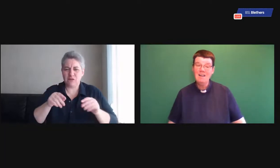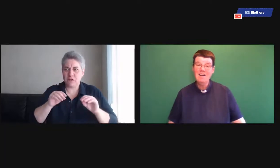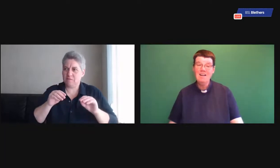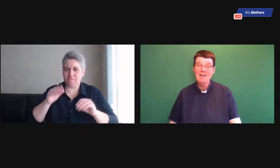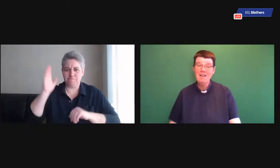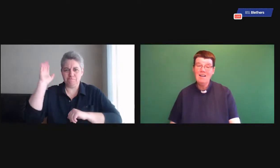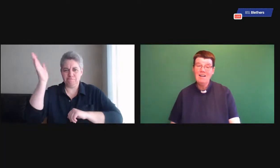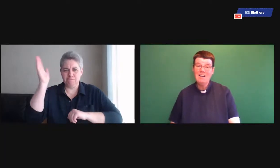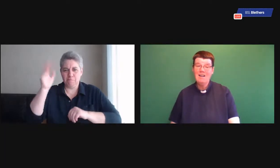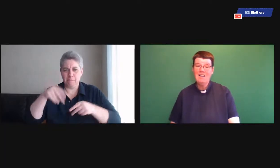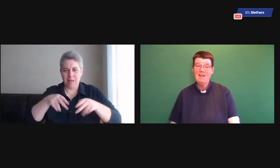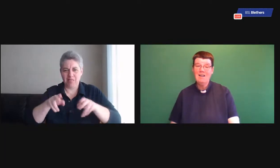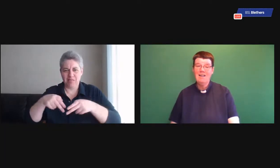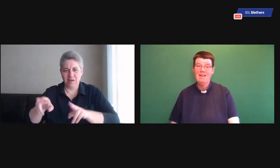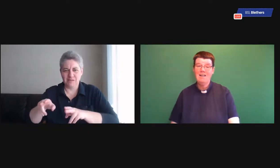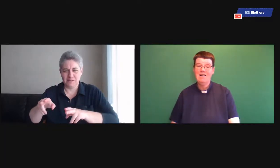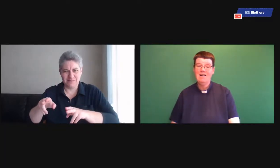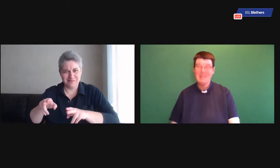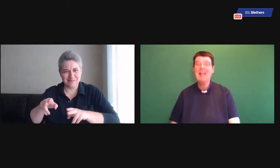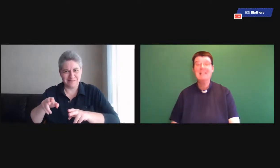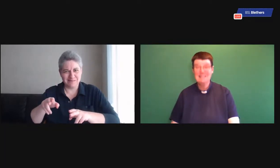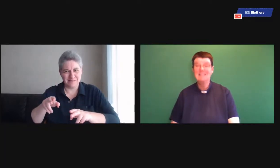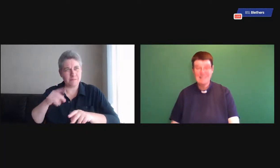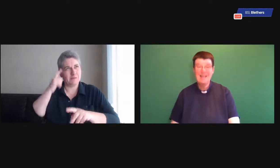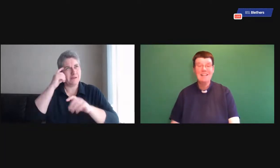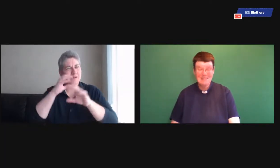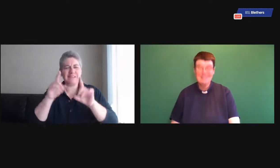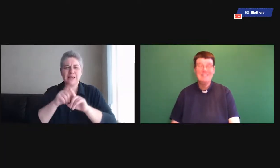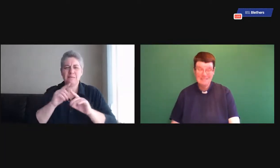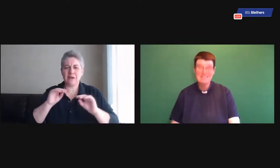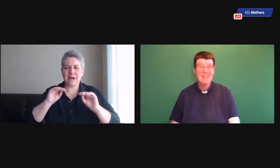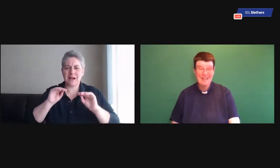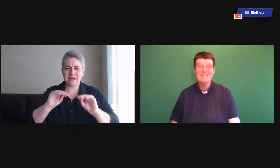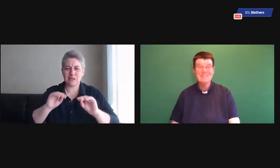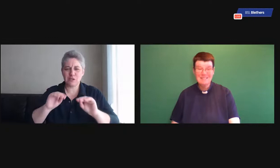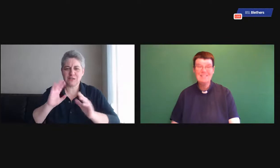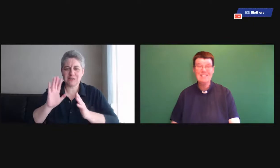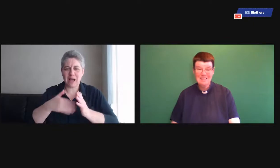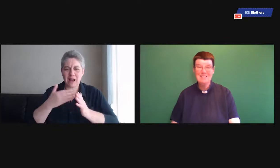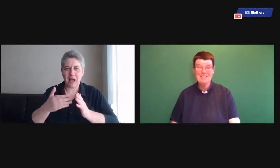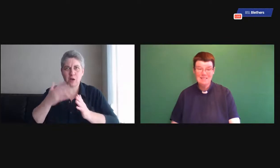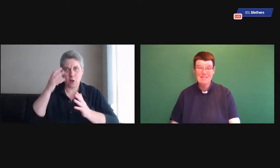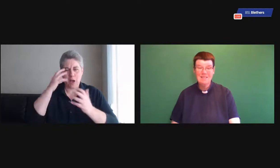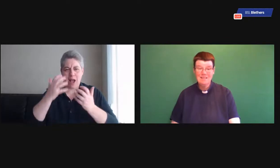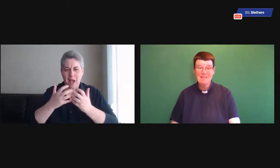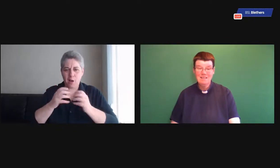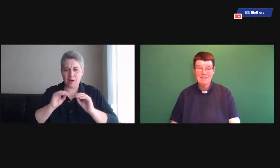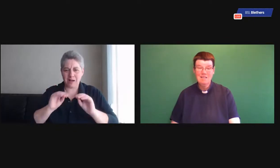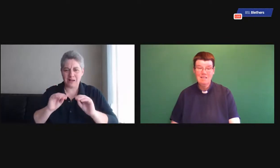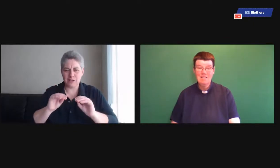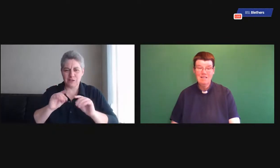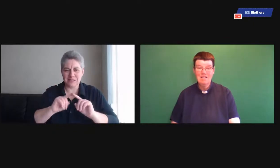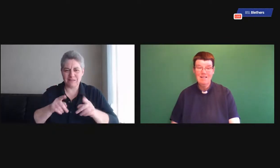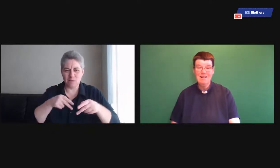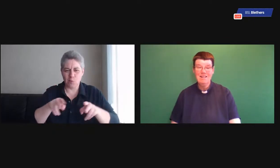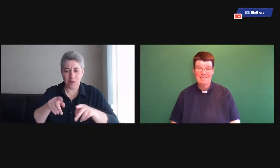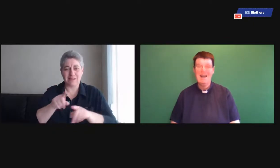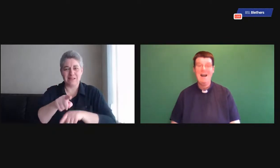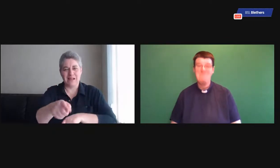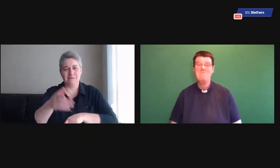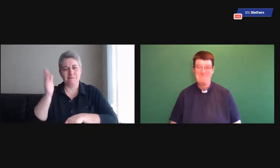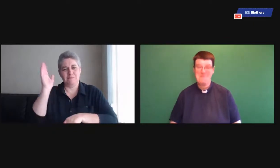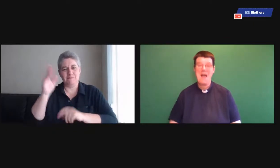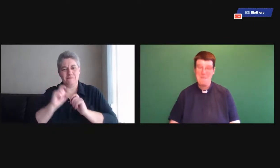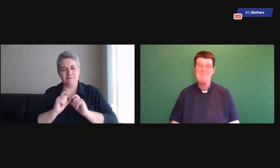so interesting. Well, I suppose you learned, different methods of how you present yourself. I'm